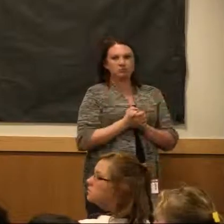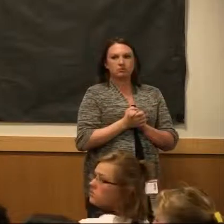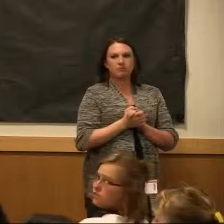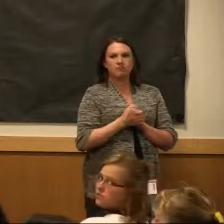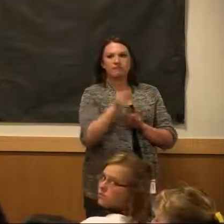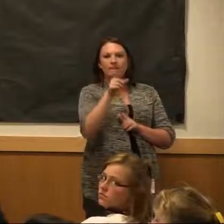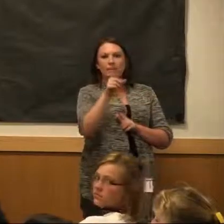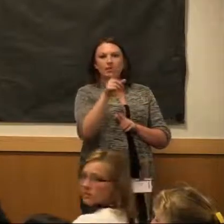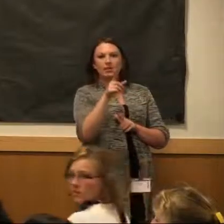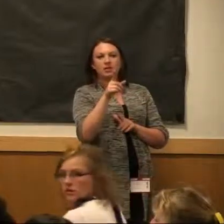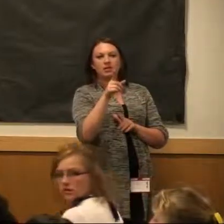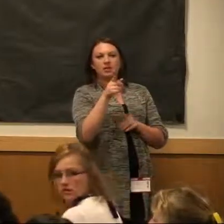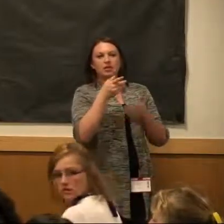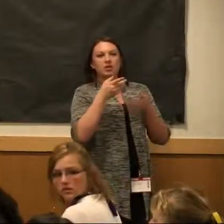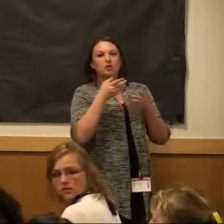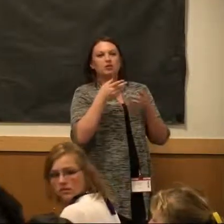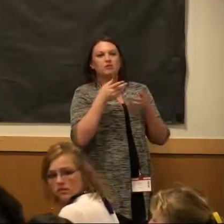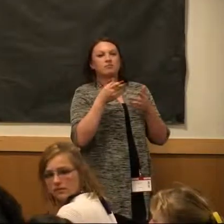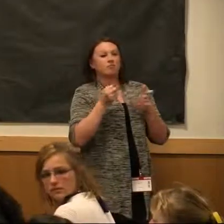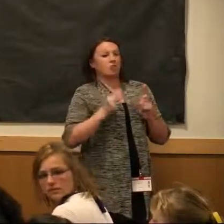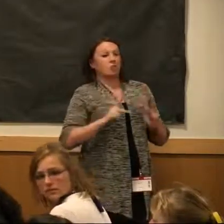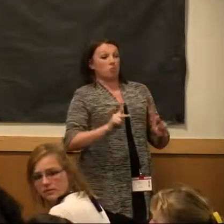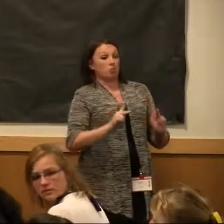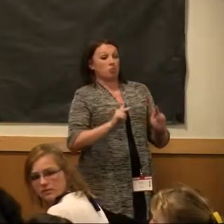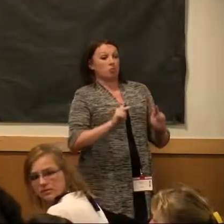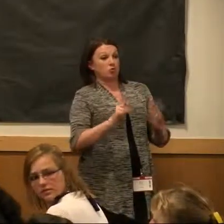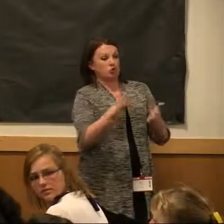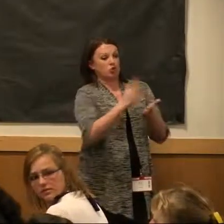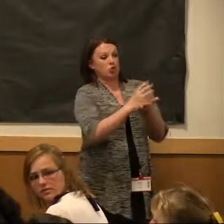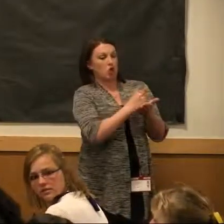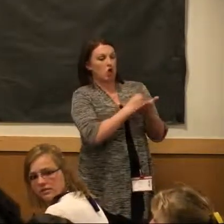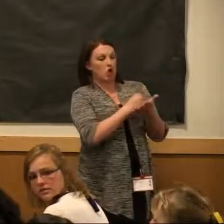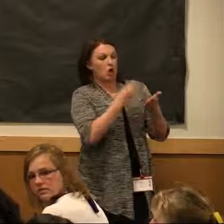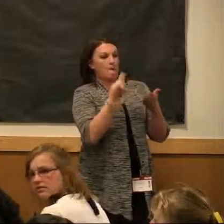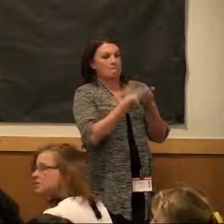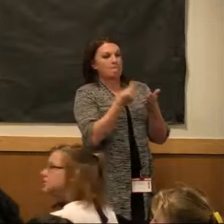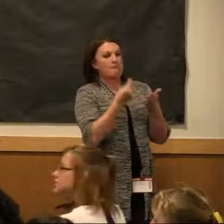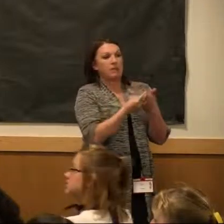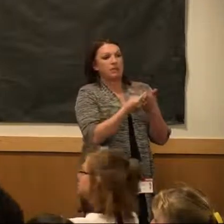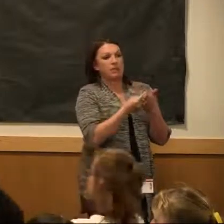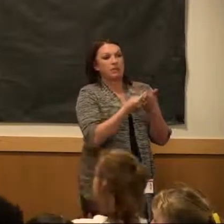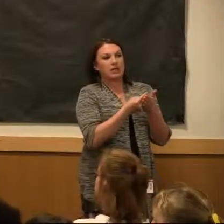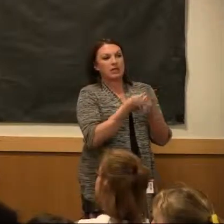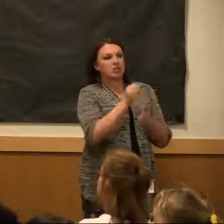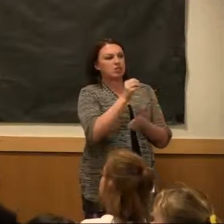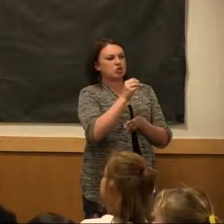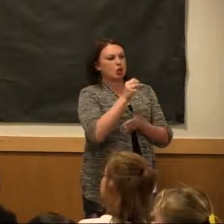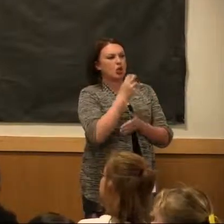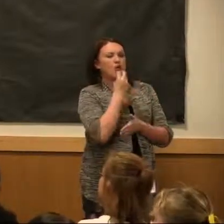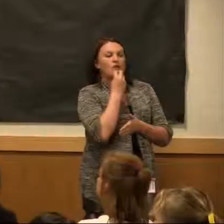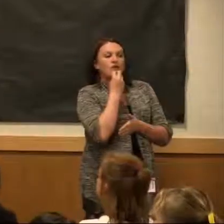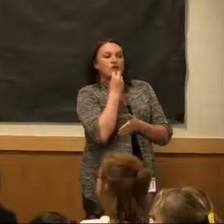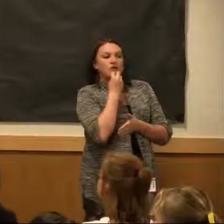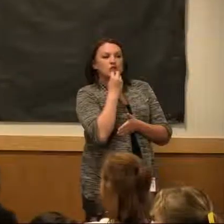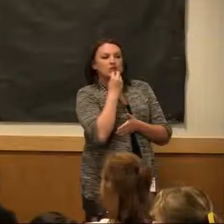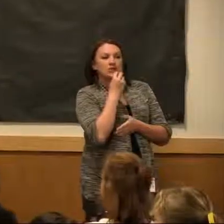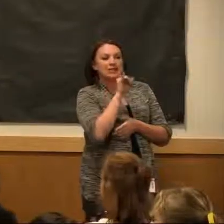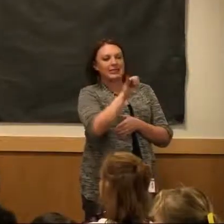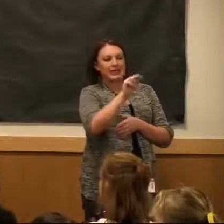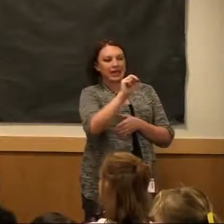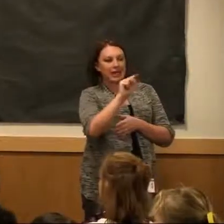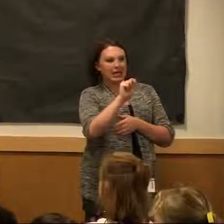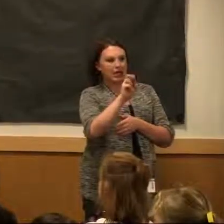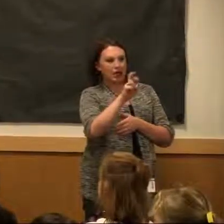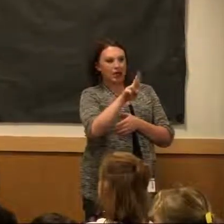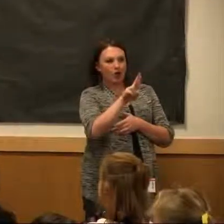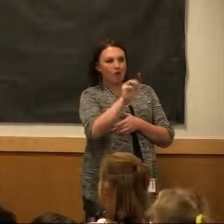Yes. Is there a way for the kids to earn money as officials in intramurals? Oh, that's a good question. The question is there a way for students to earn money